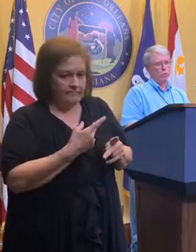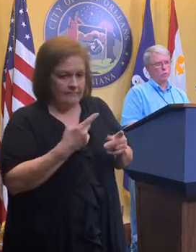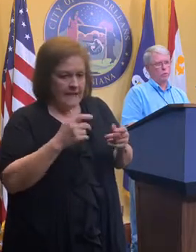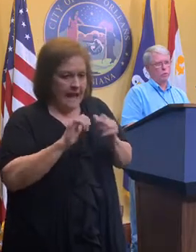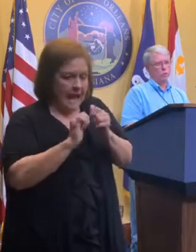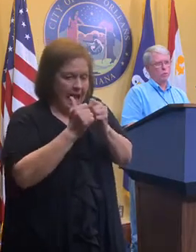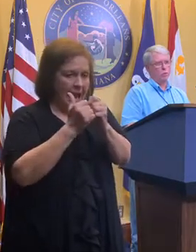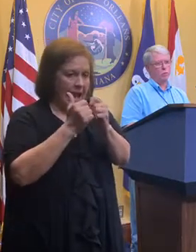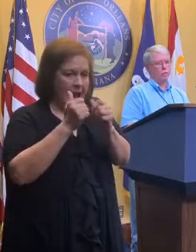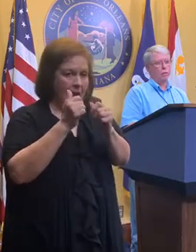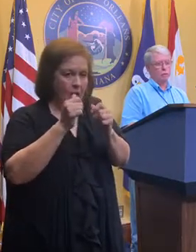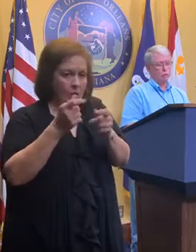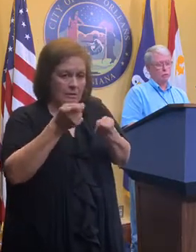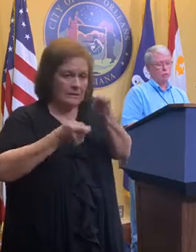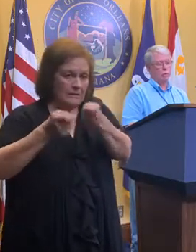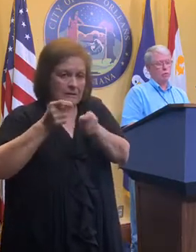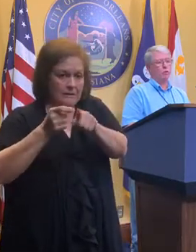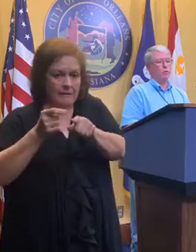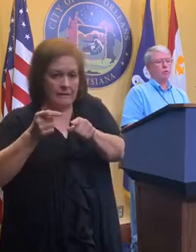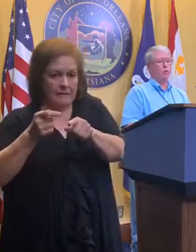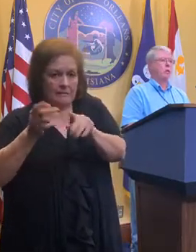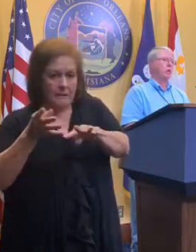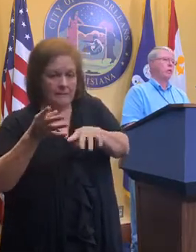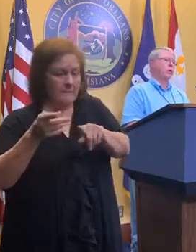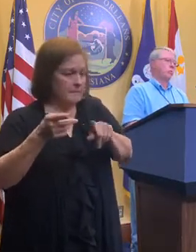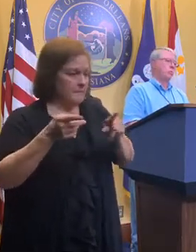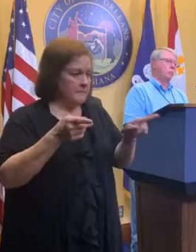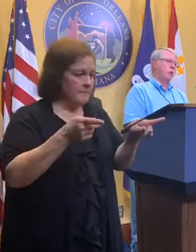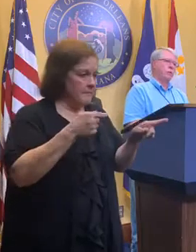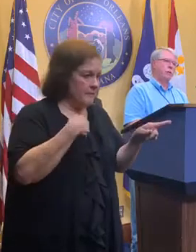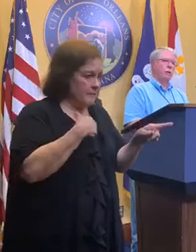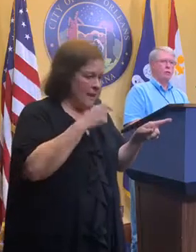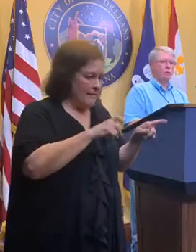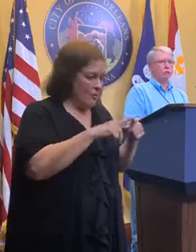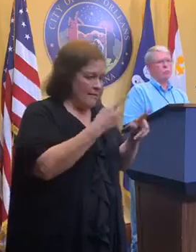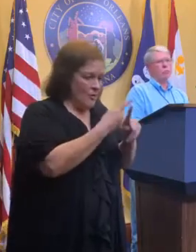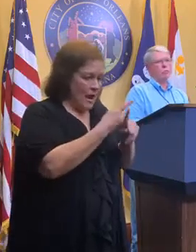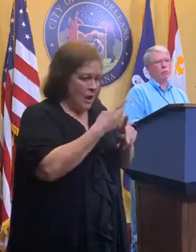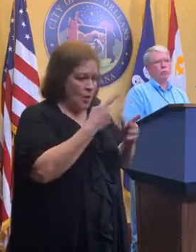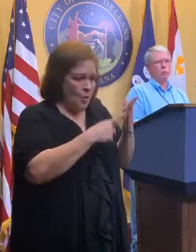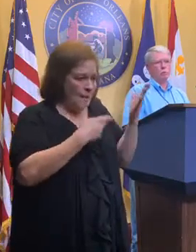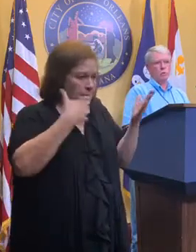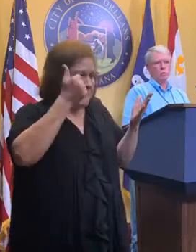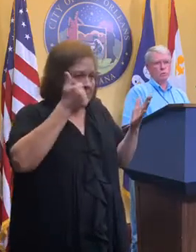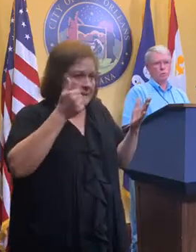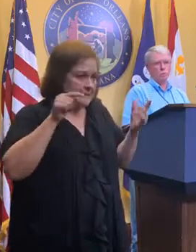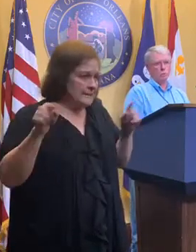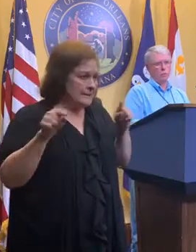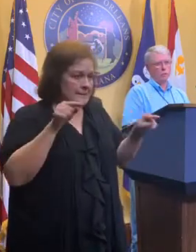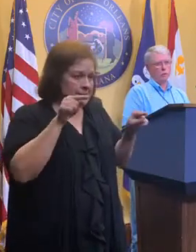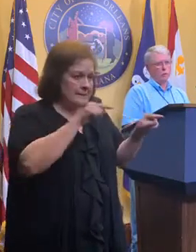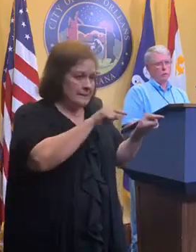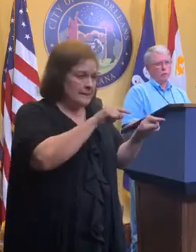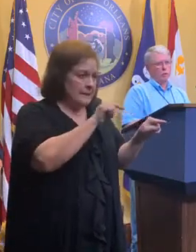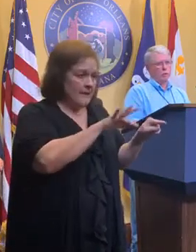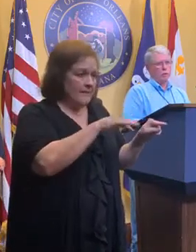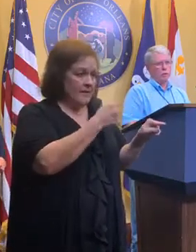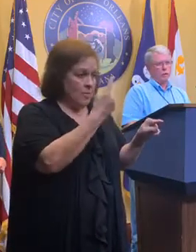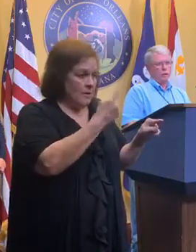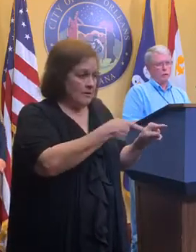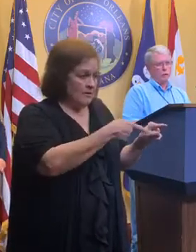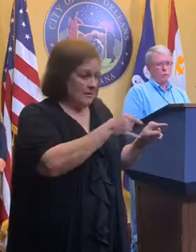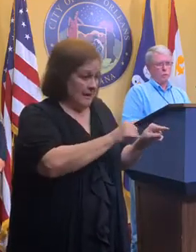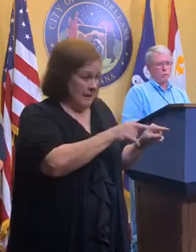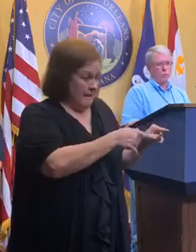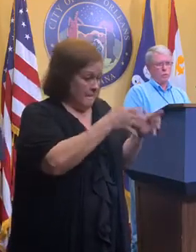So we would then, you know, if we really got into a really serious situation, possibly having to break prime on one pump where in